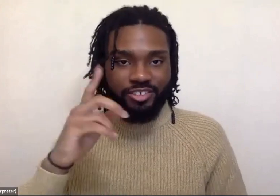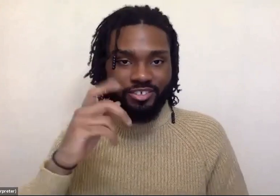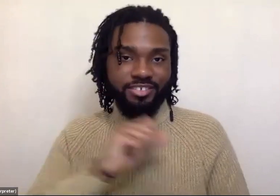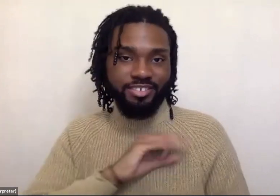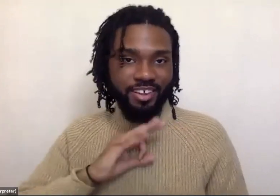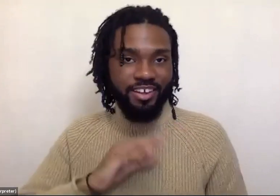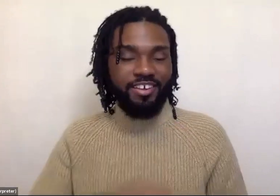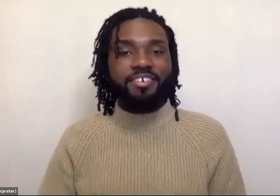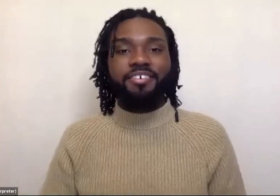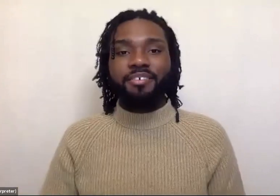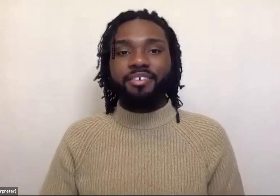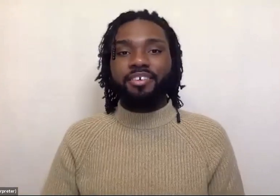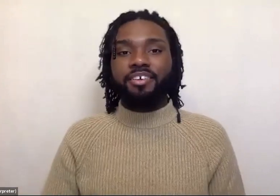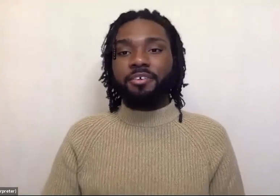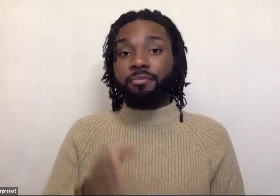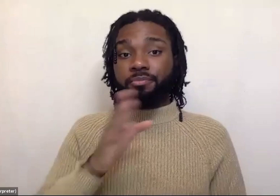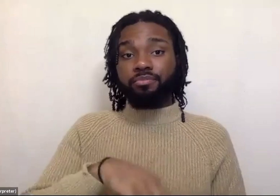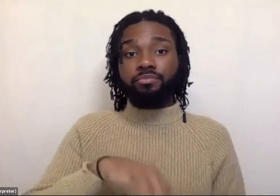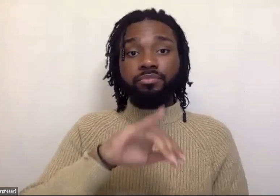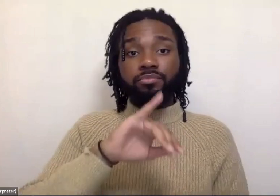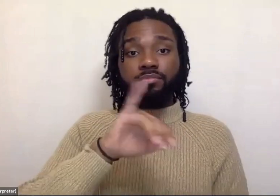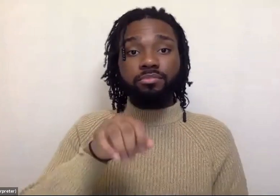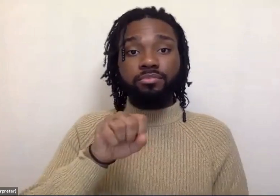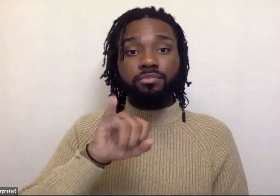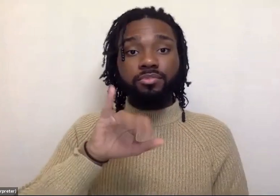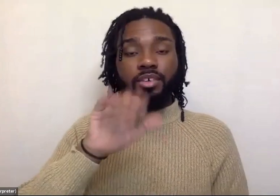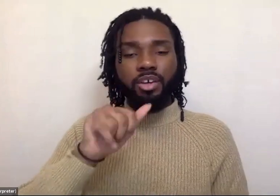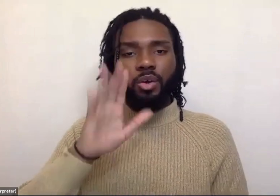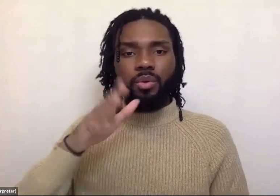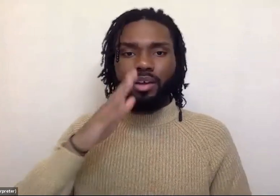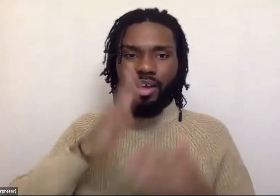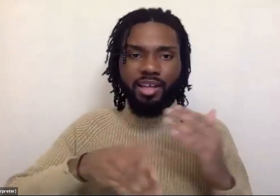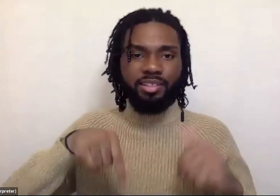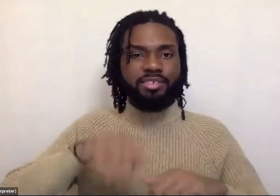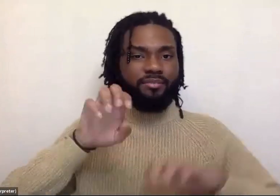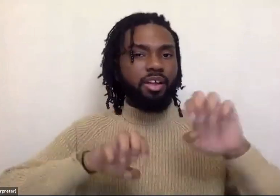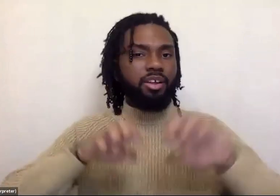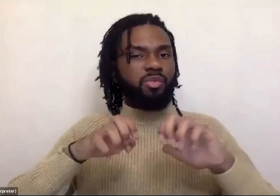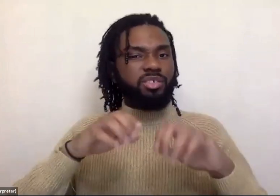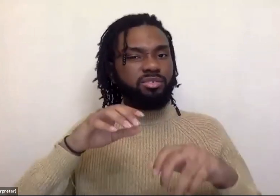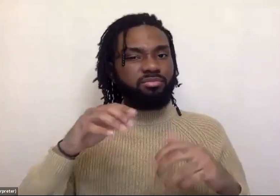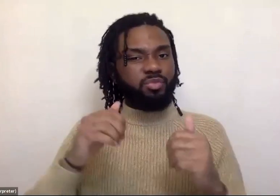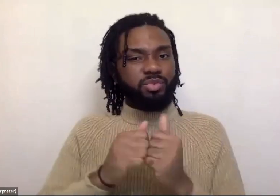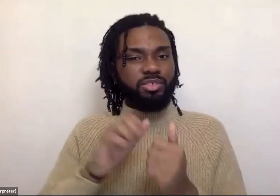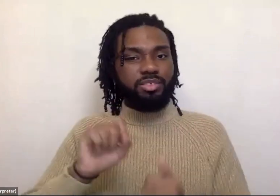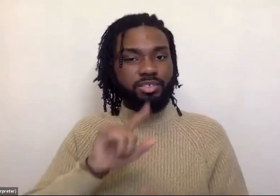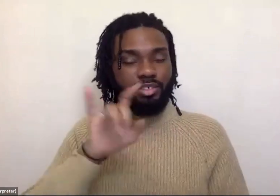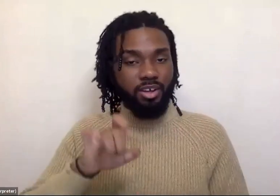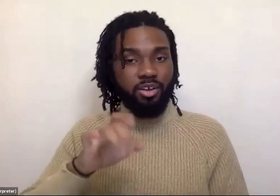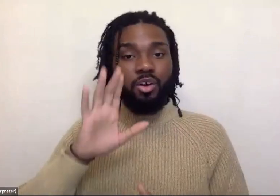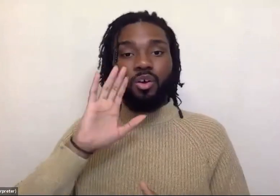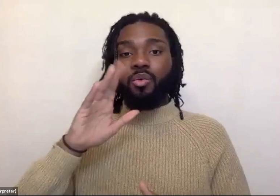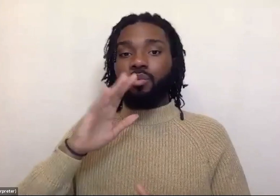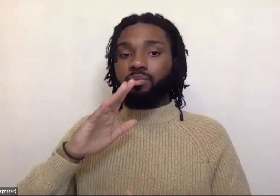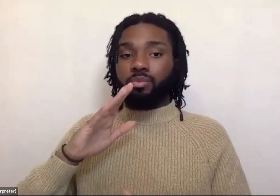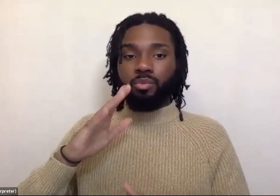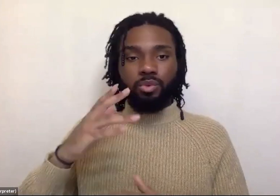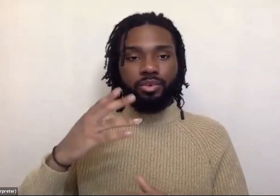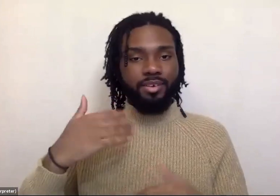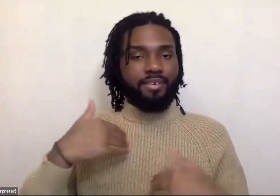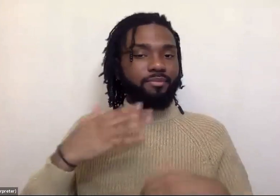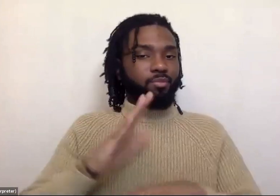gonna complete this evaluation in style. We're gonna have some music by the SNCC Freedom Singers.